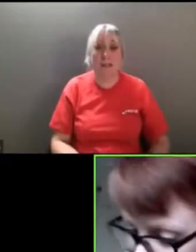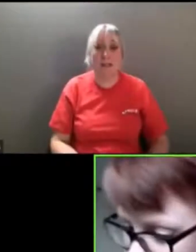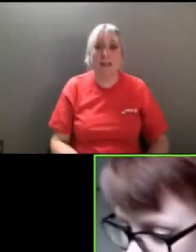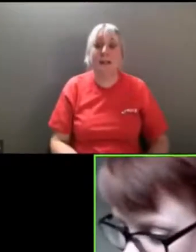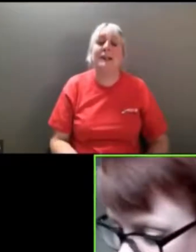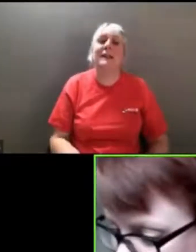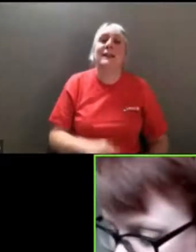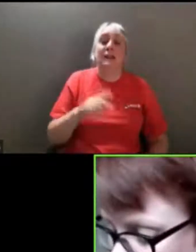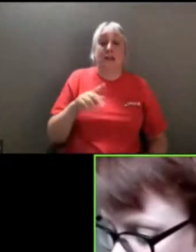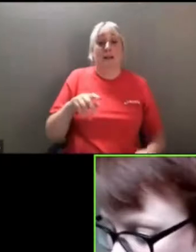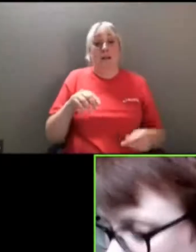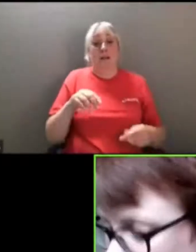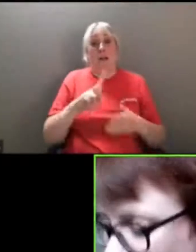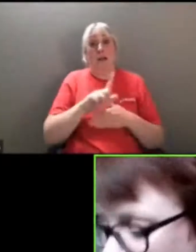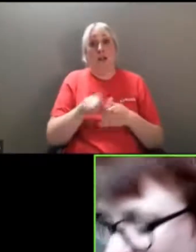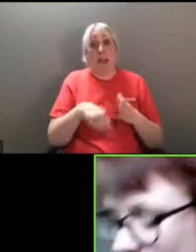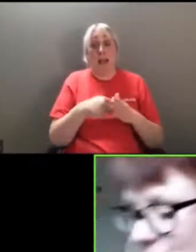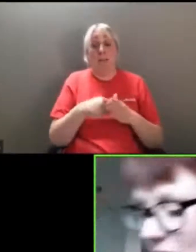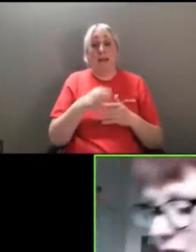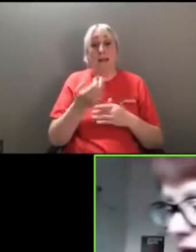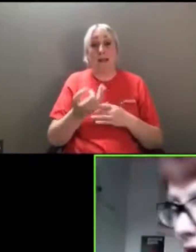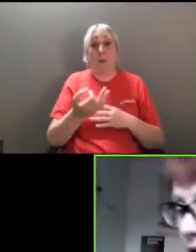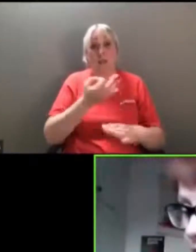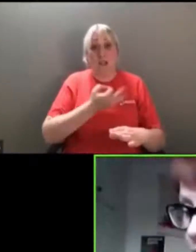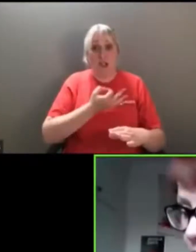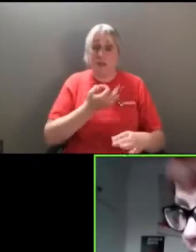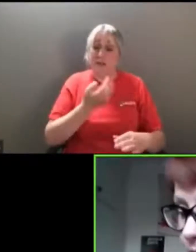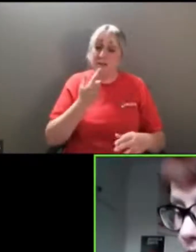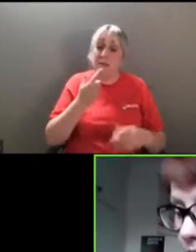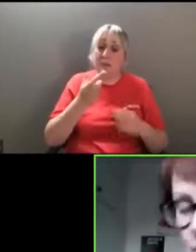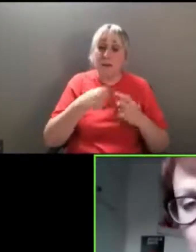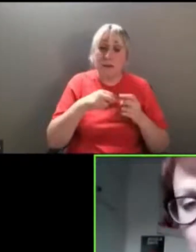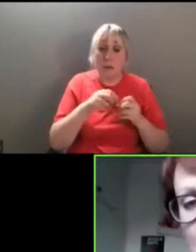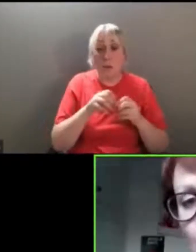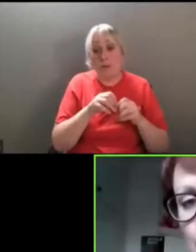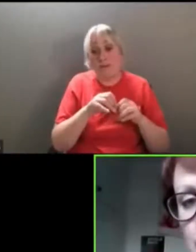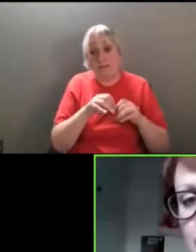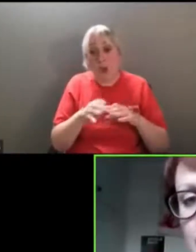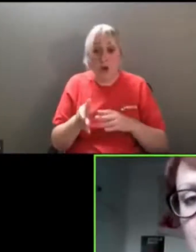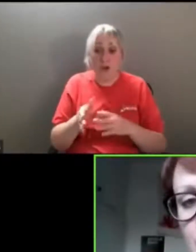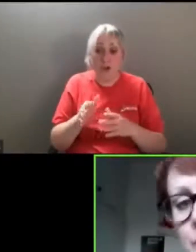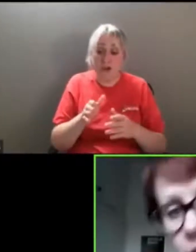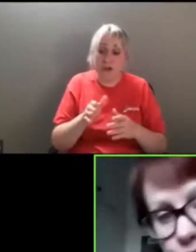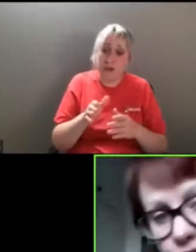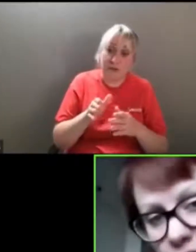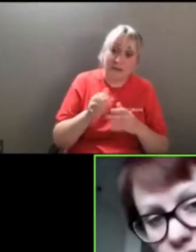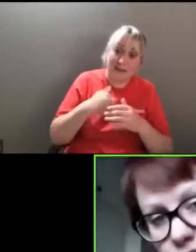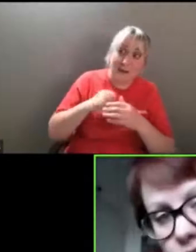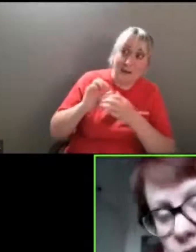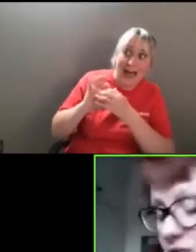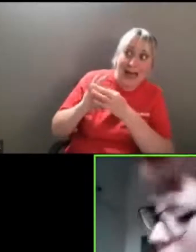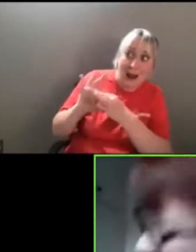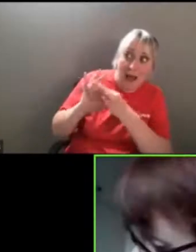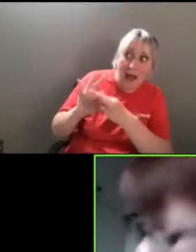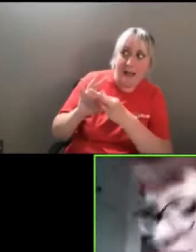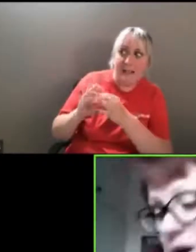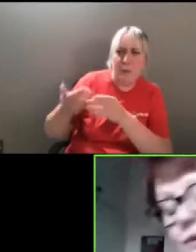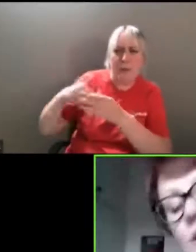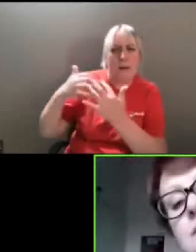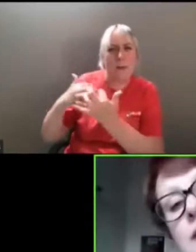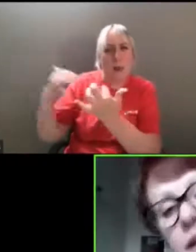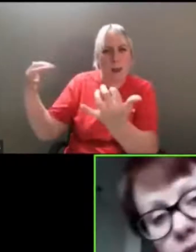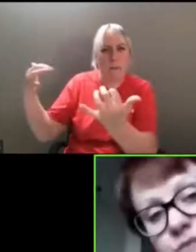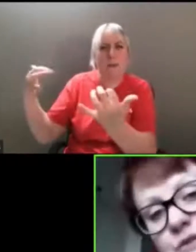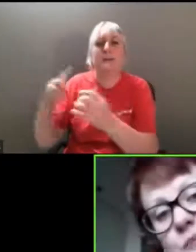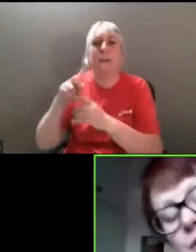Jamie's question, we have lost valuable allies within Parliament, but how we affect real change, as John always told